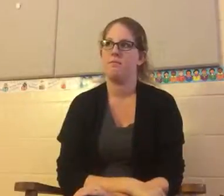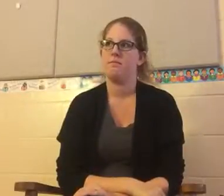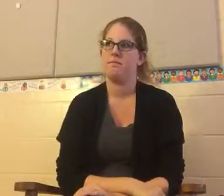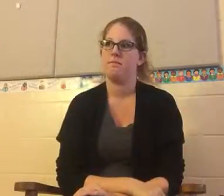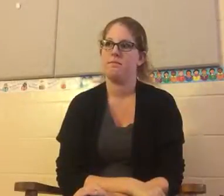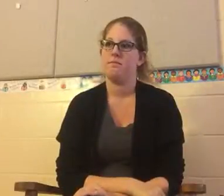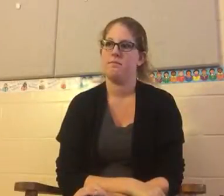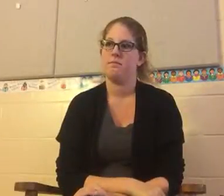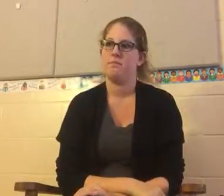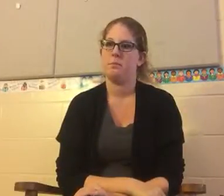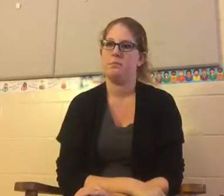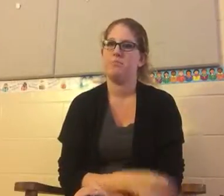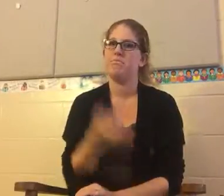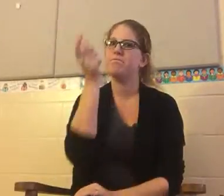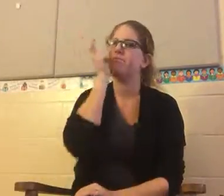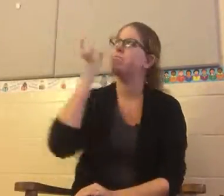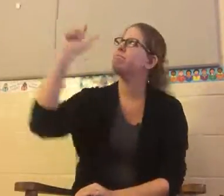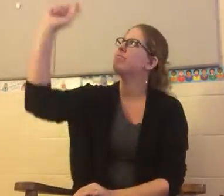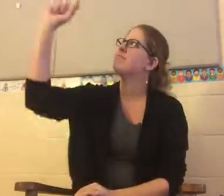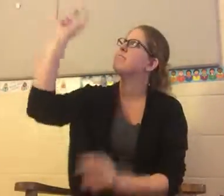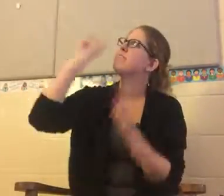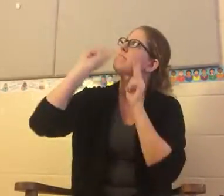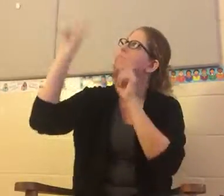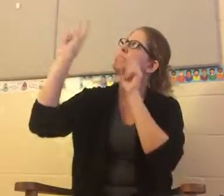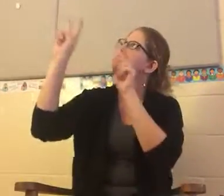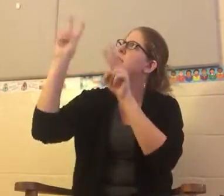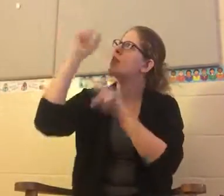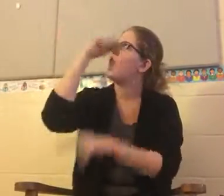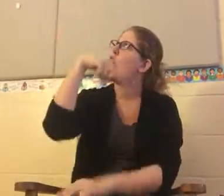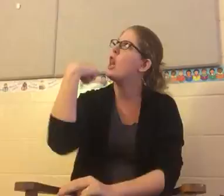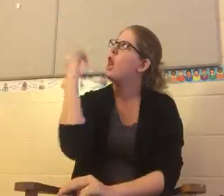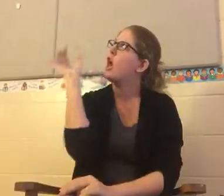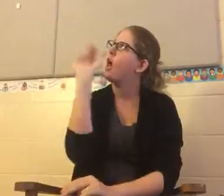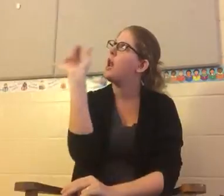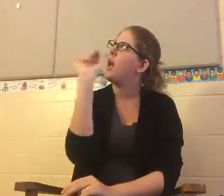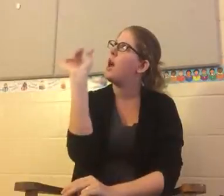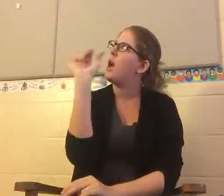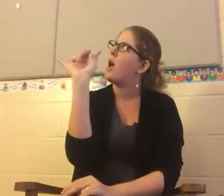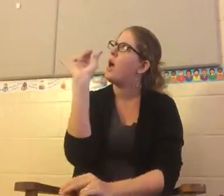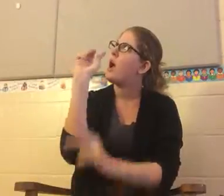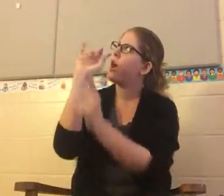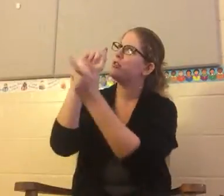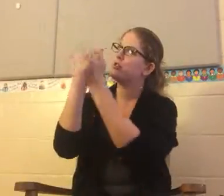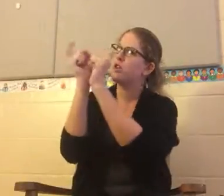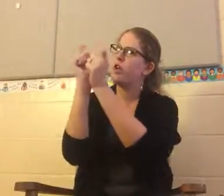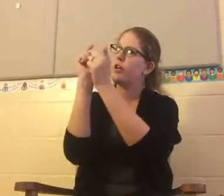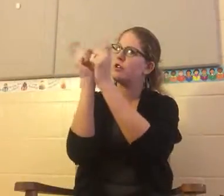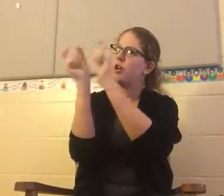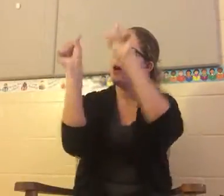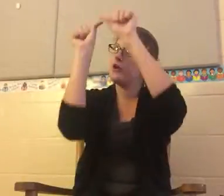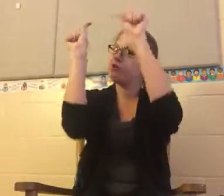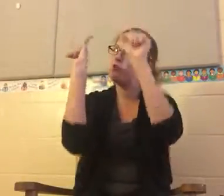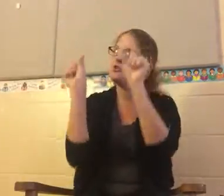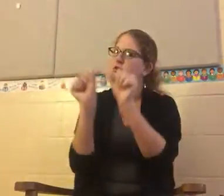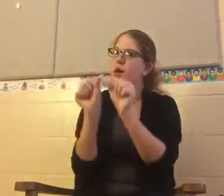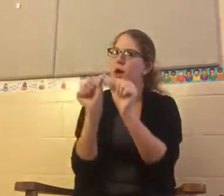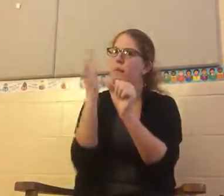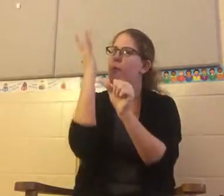The appearance of the moon, or the way it looks, changes depending on where it is in its orbit.